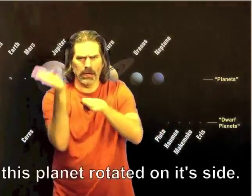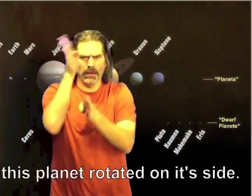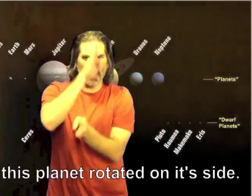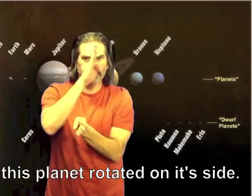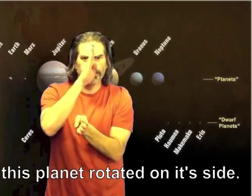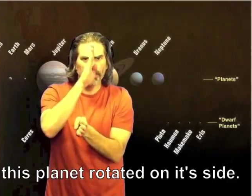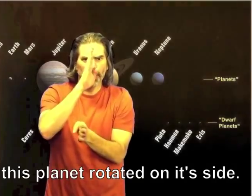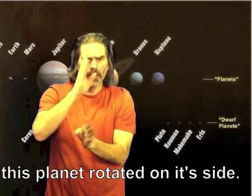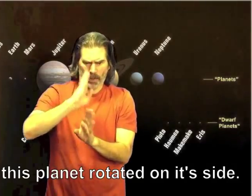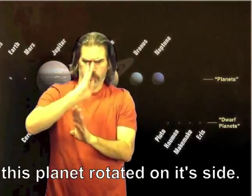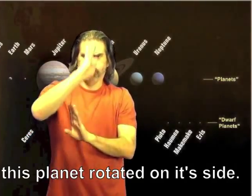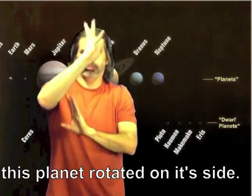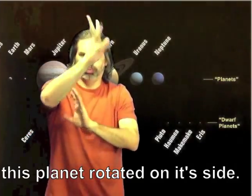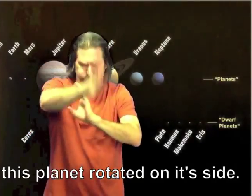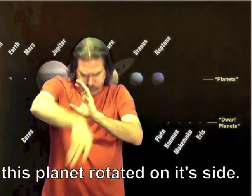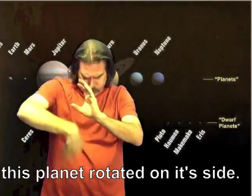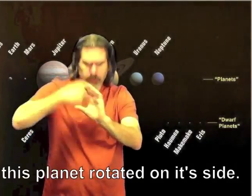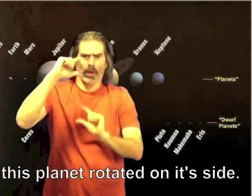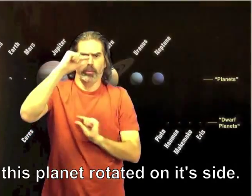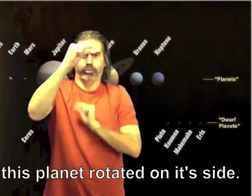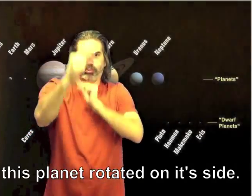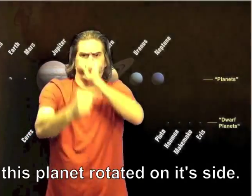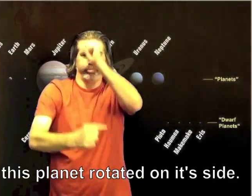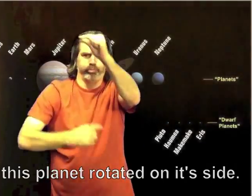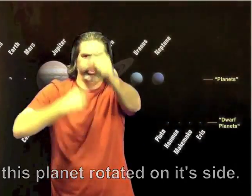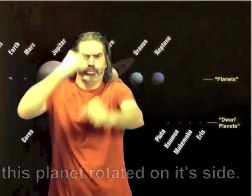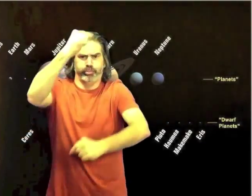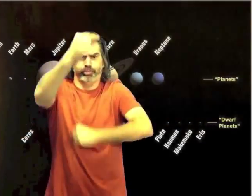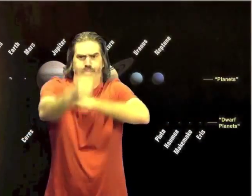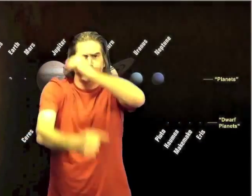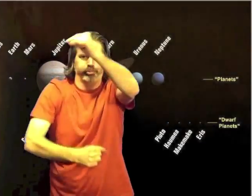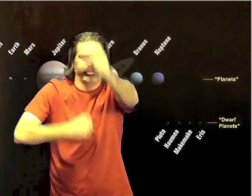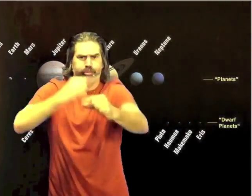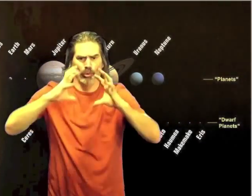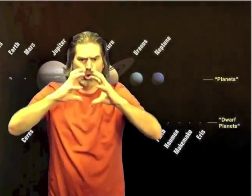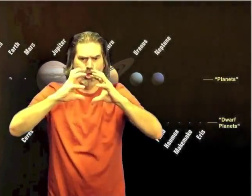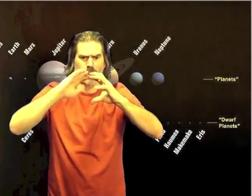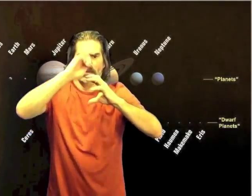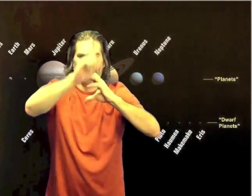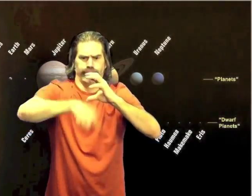this planet spun like no other. It rotated on its side.